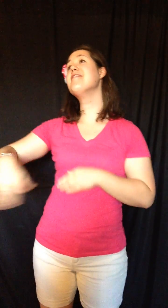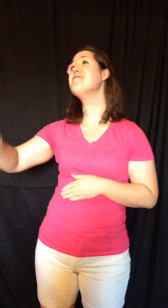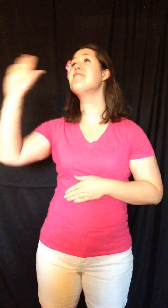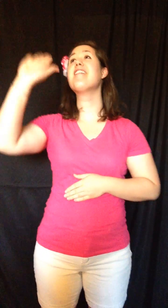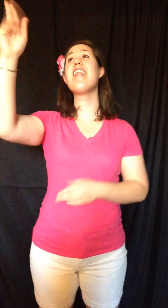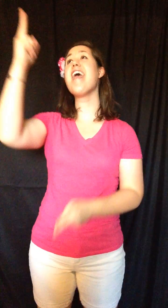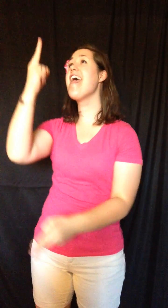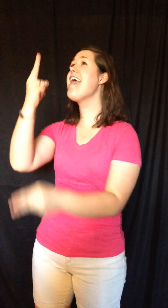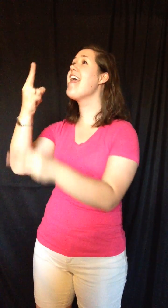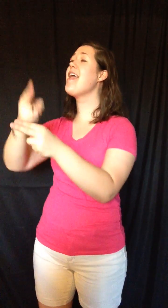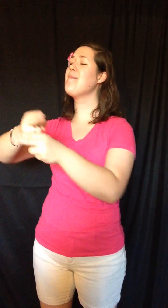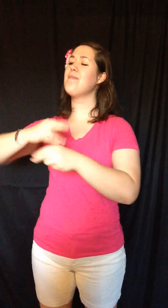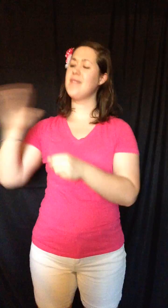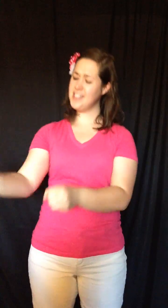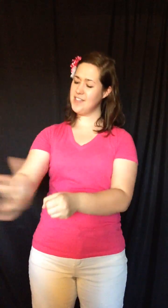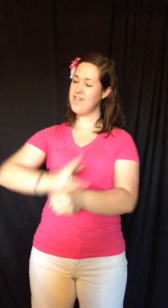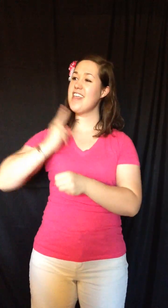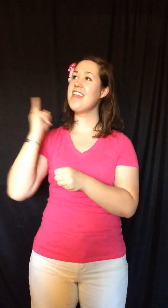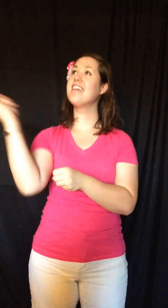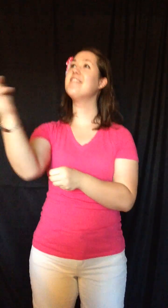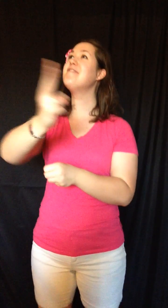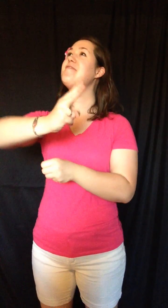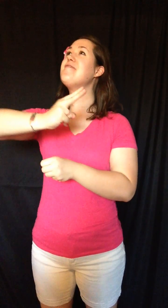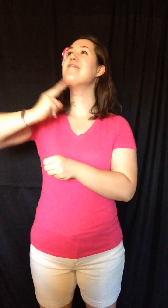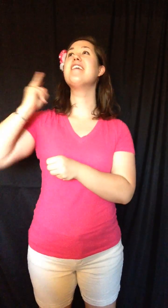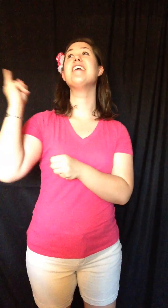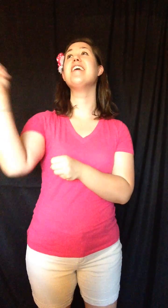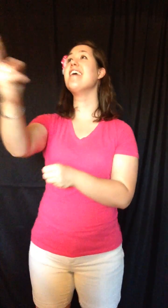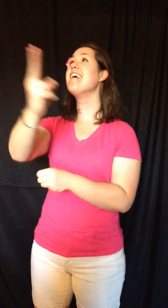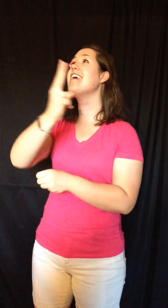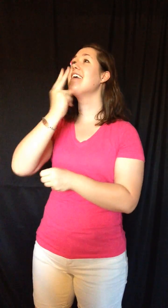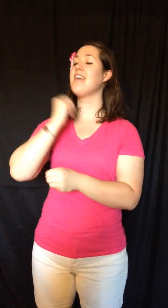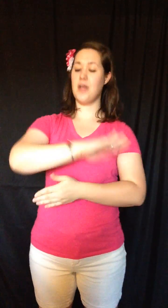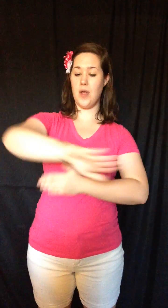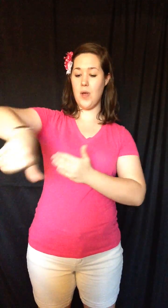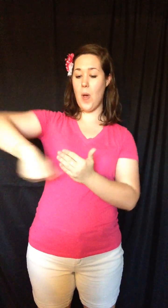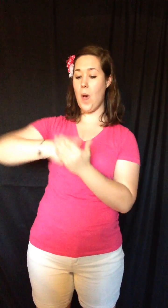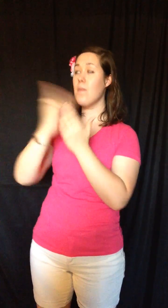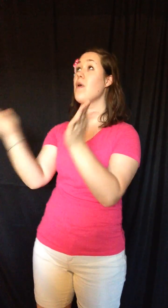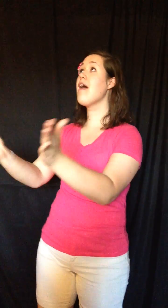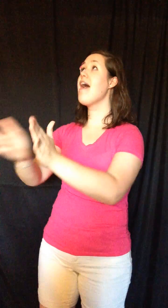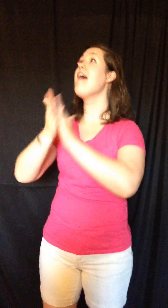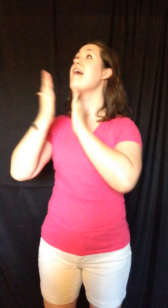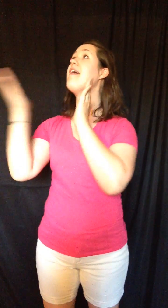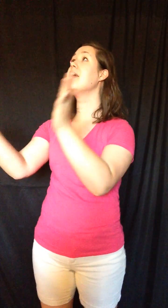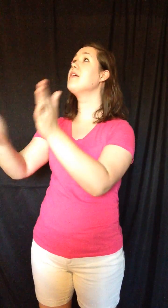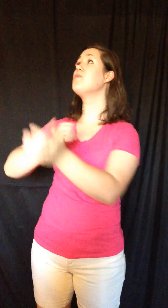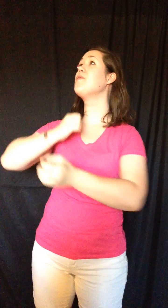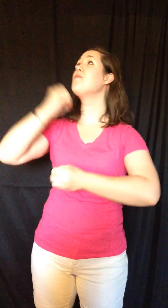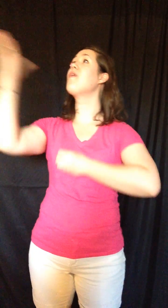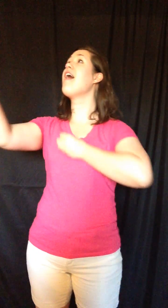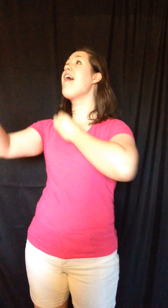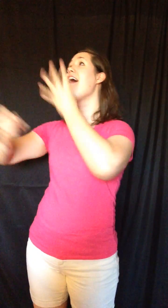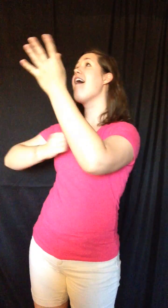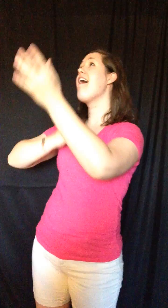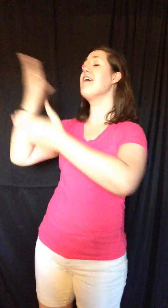Your name is victory All praise will rise